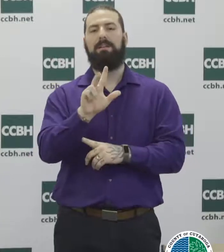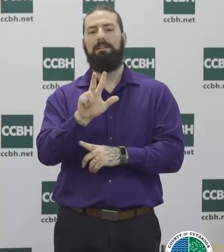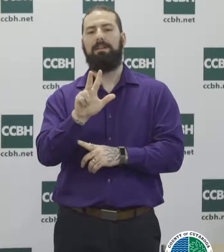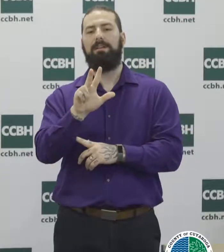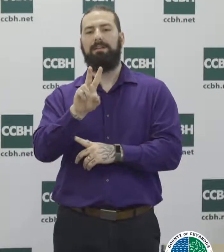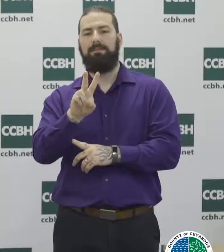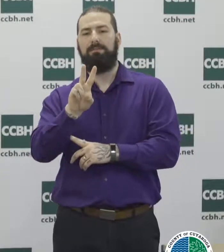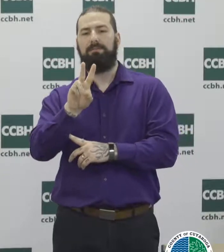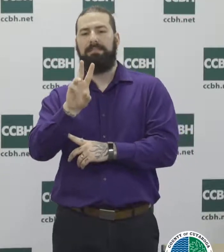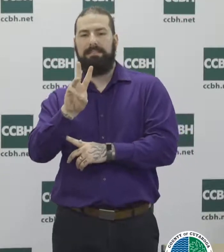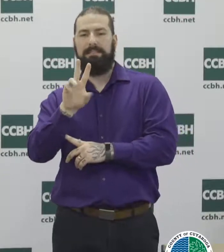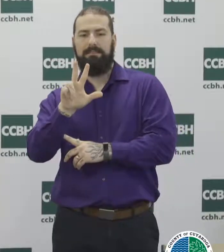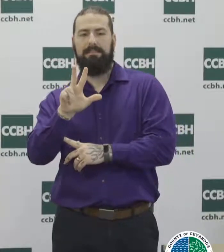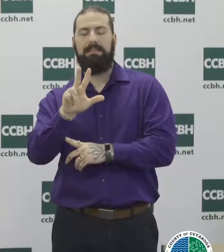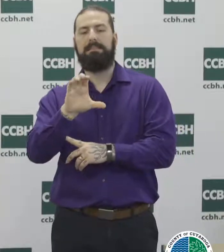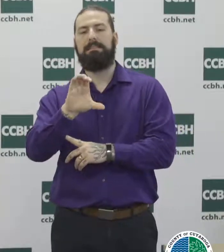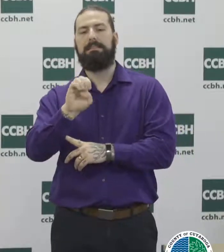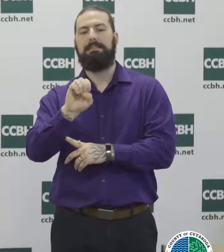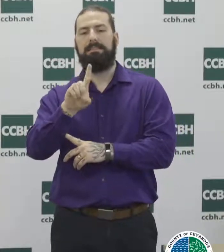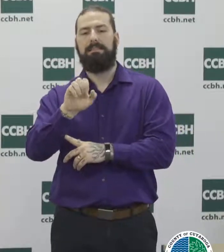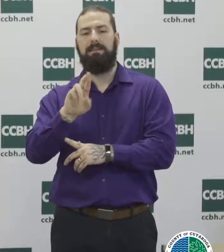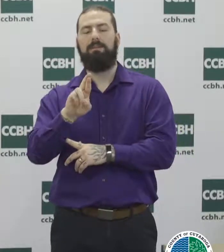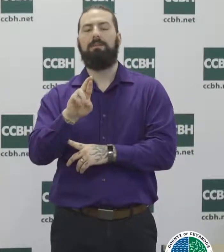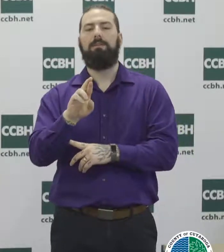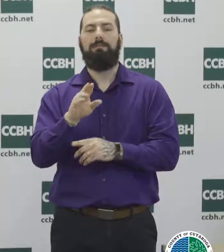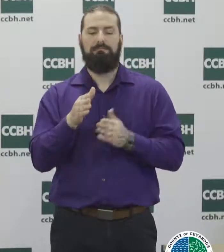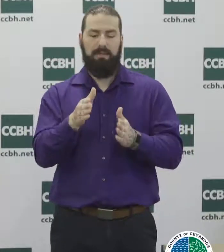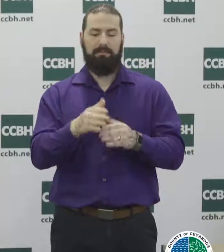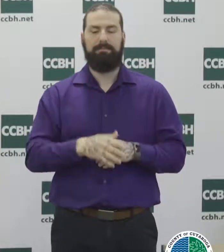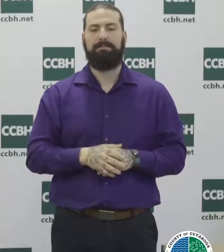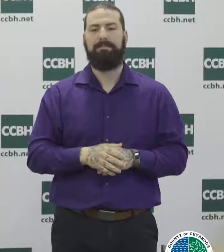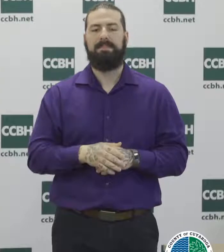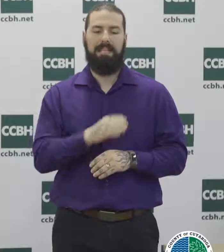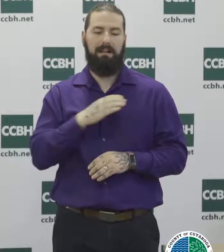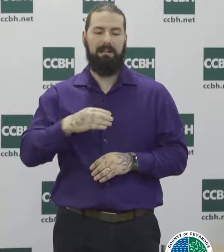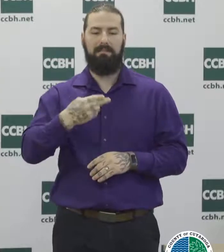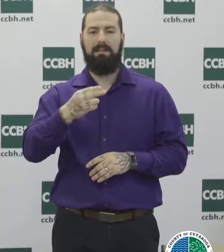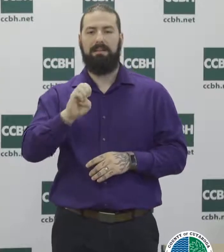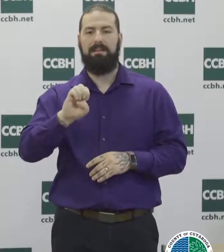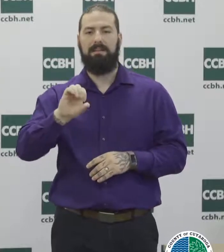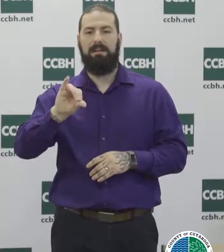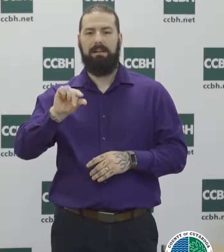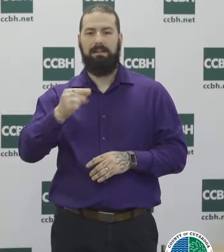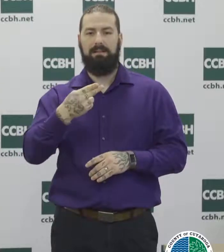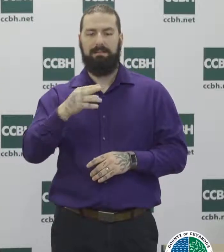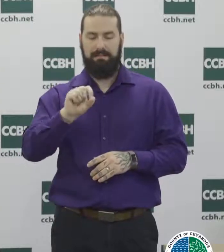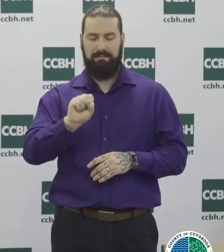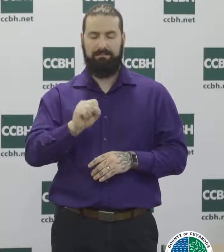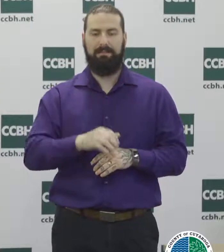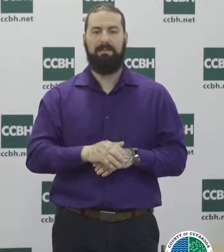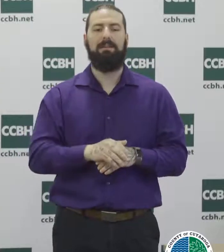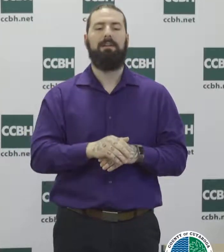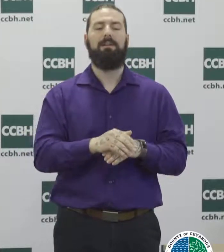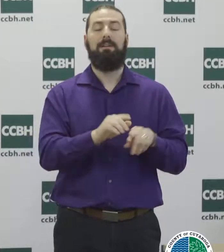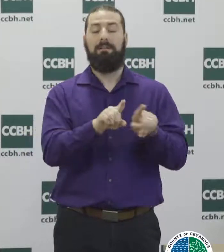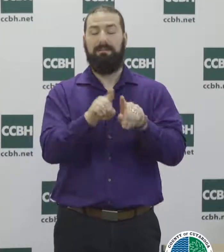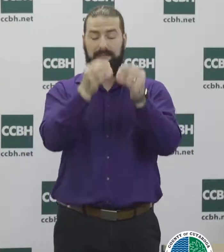13263 Cedar Road in Cleveland Heights. And we will also share this information on our social media